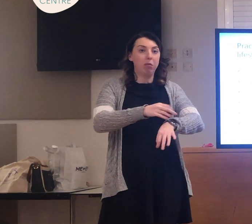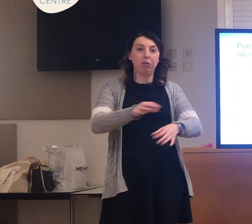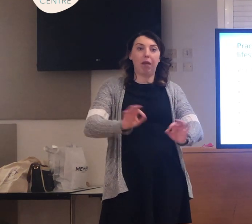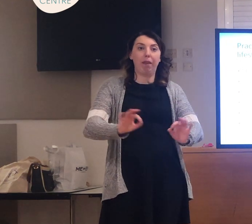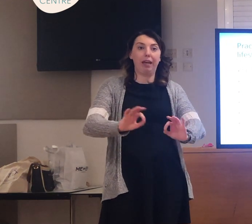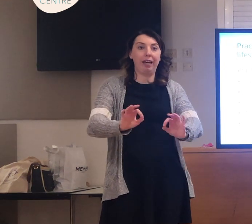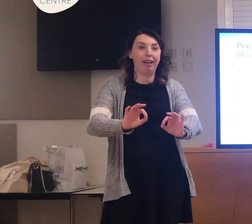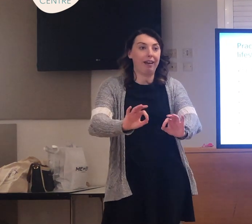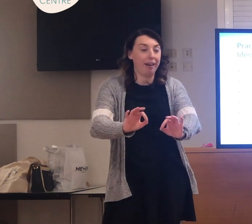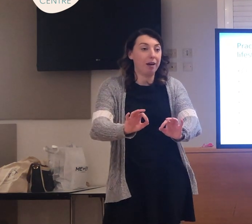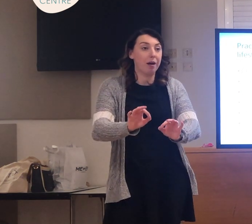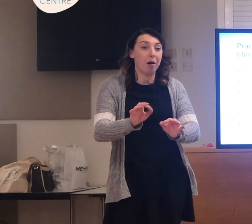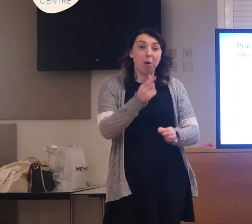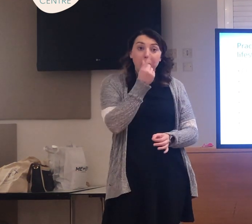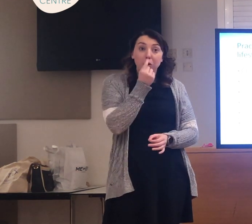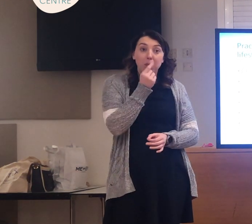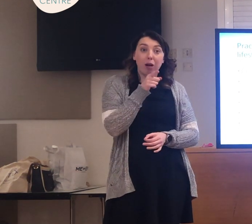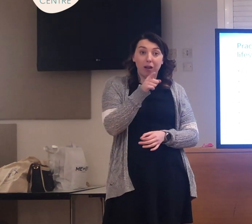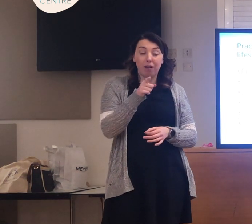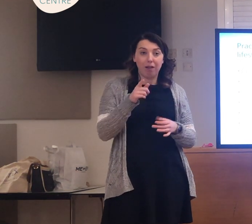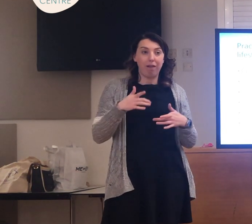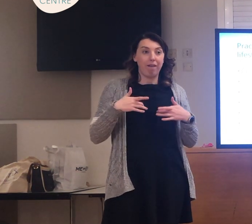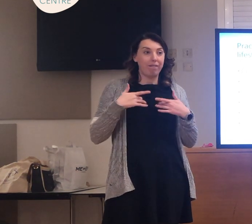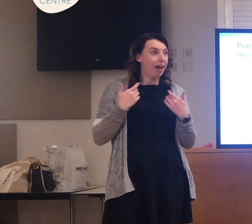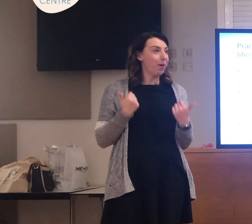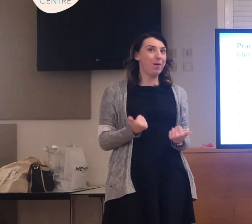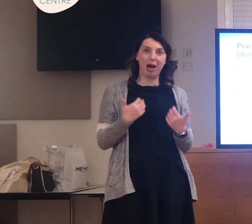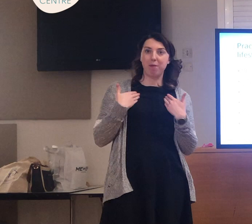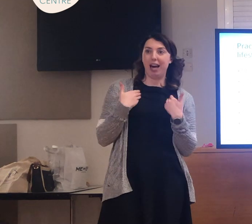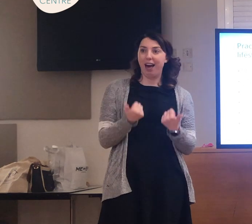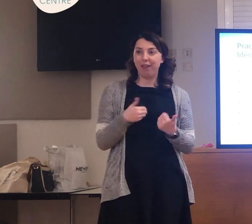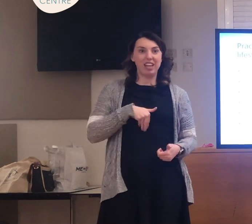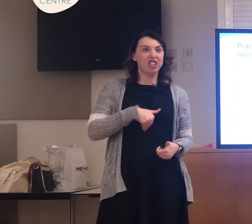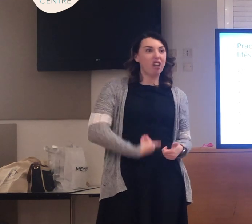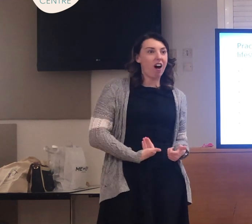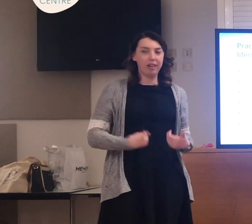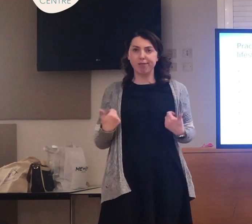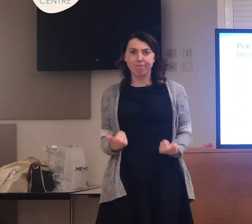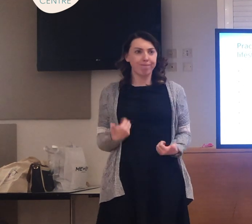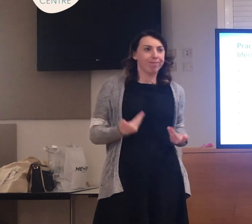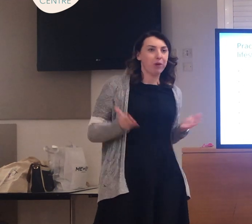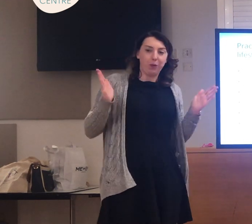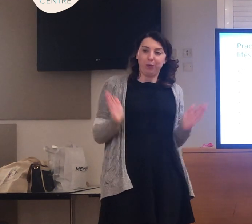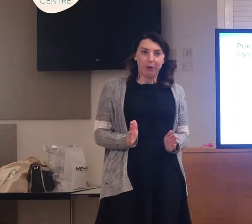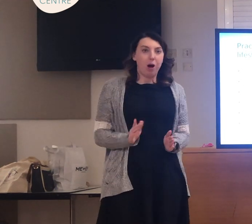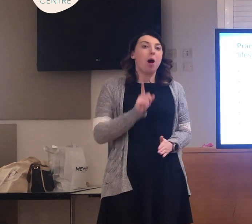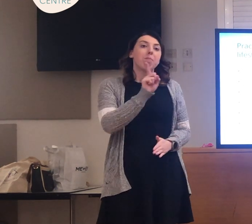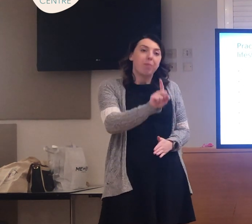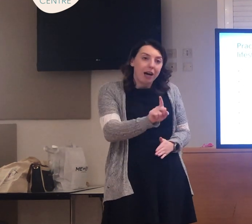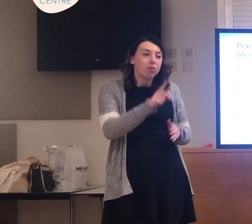that, it can feel as if you're doing something really good. I'm starving myself. But we see from